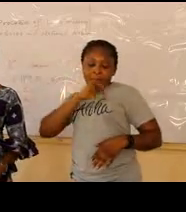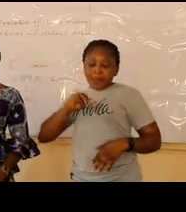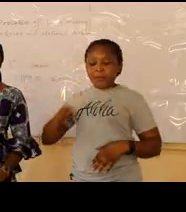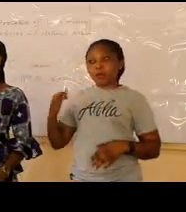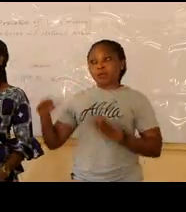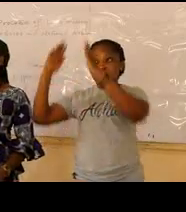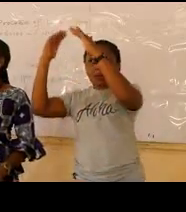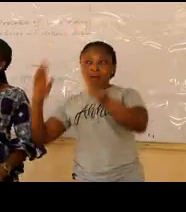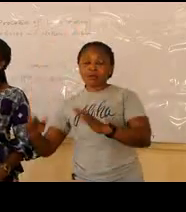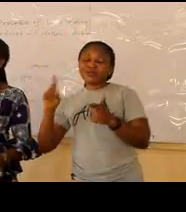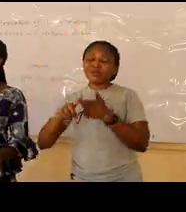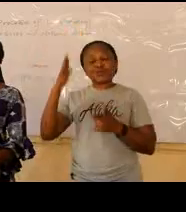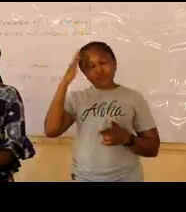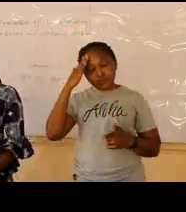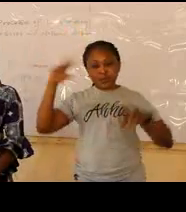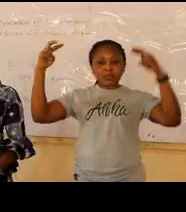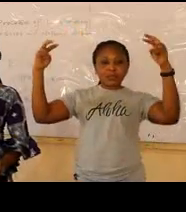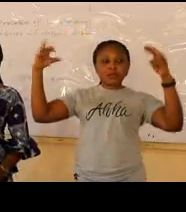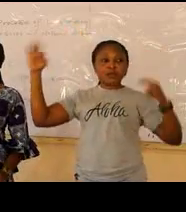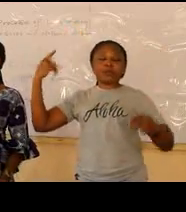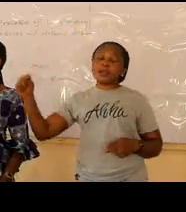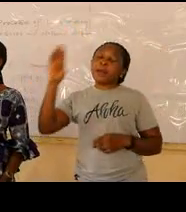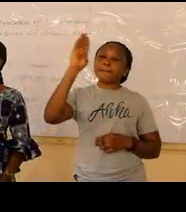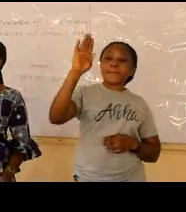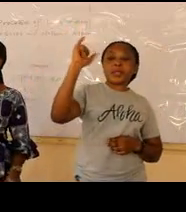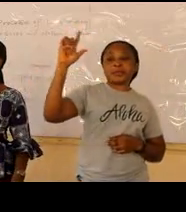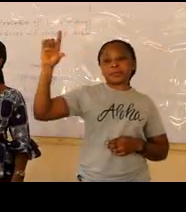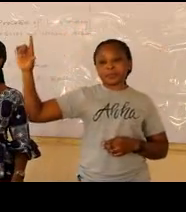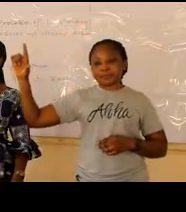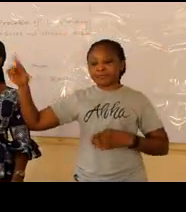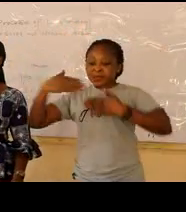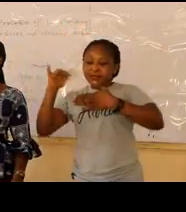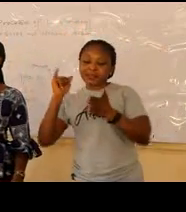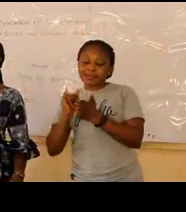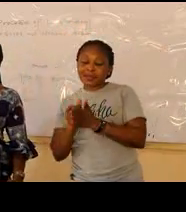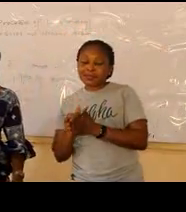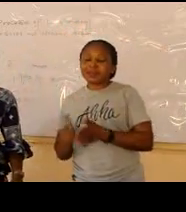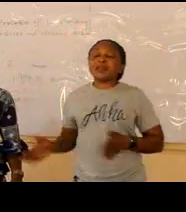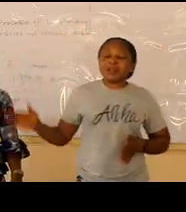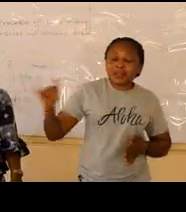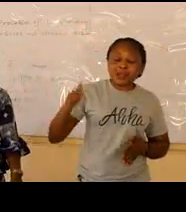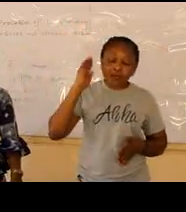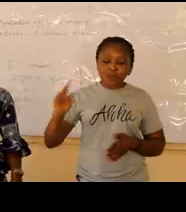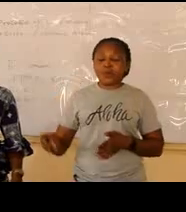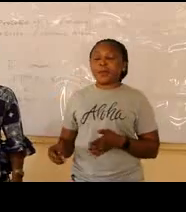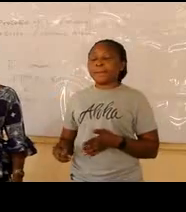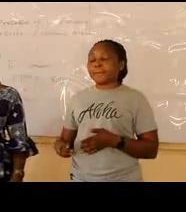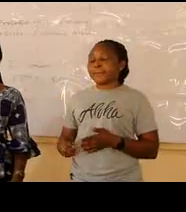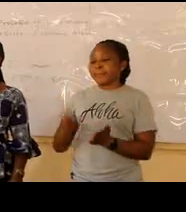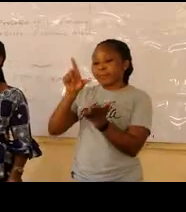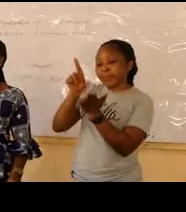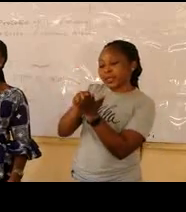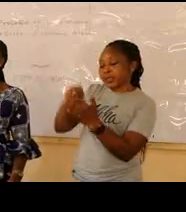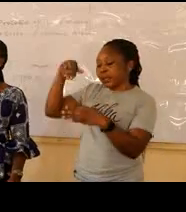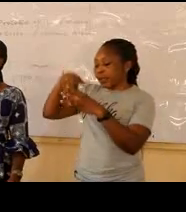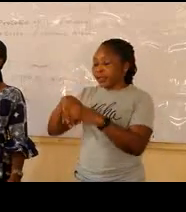bill. Then after which, the bill will be what? Printed into what? Into pamphlets, depending on the contents of